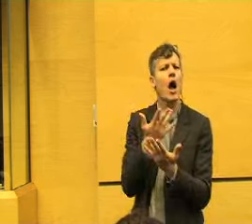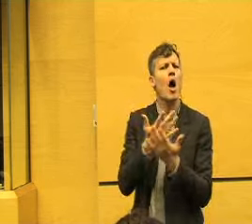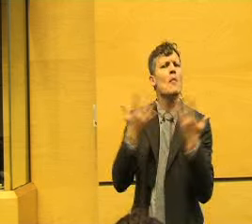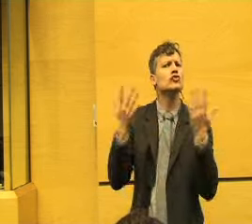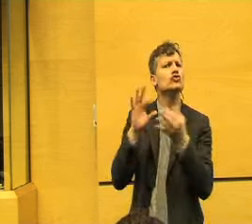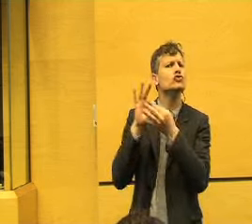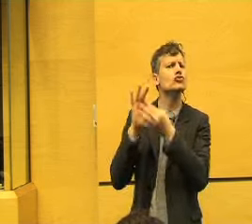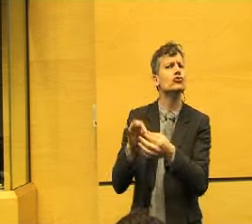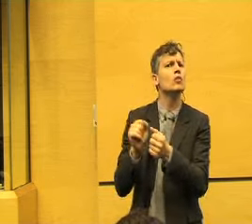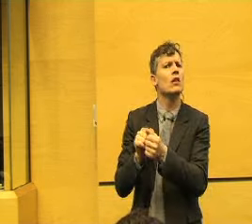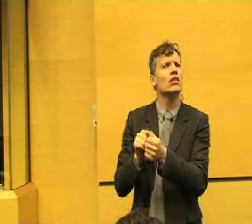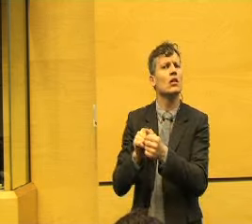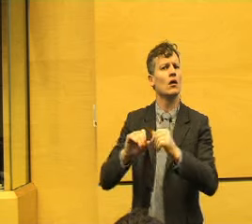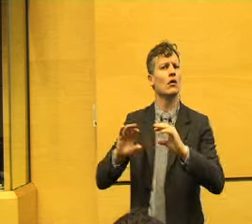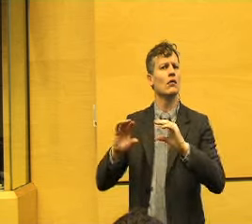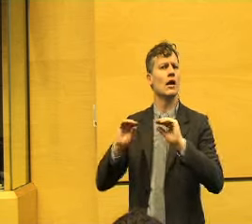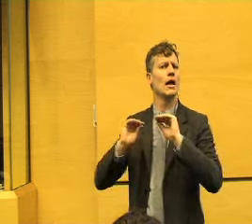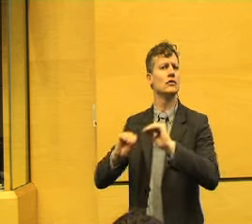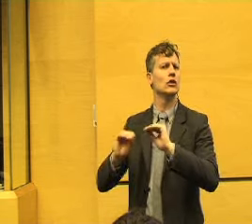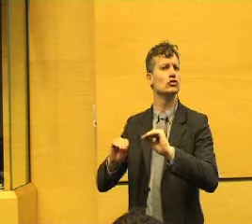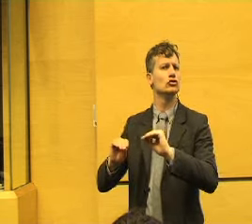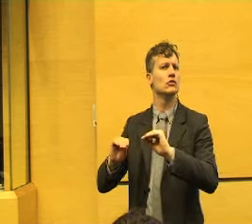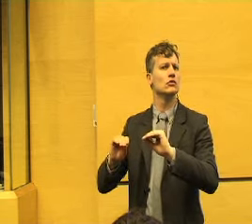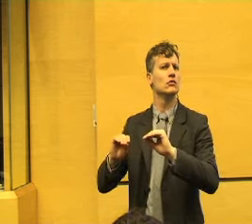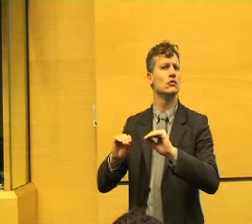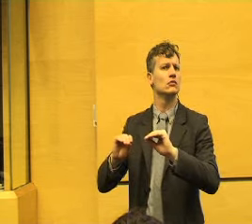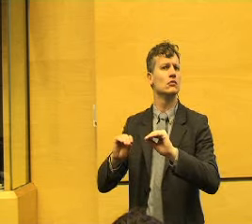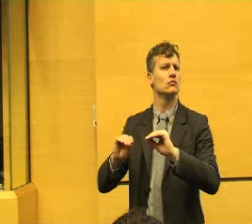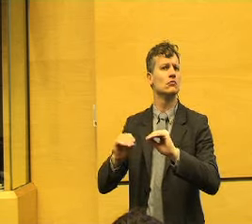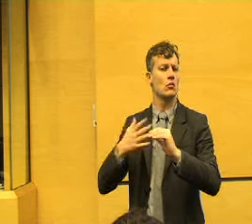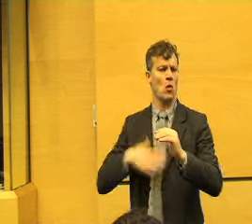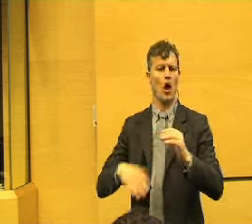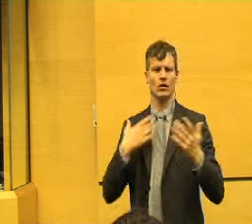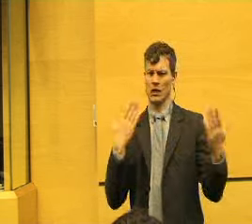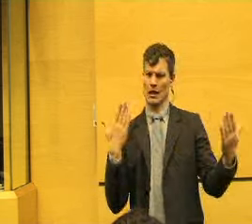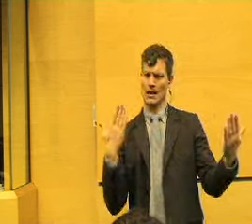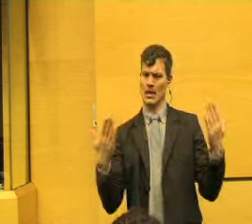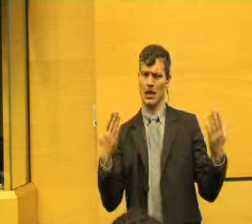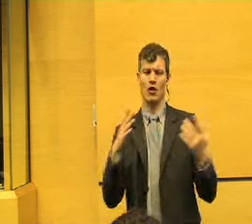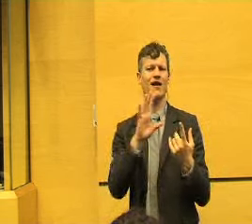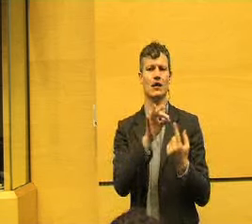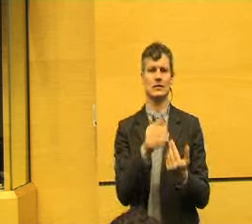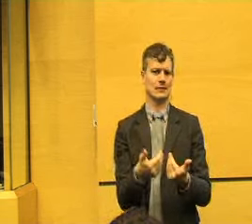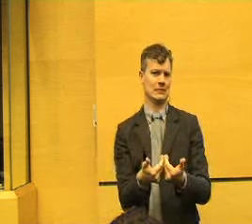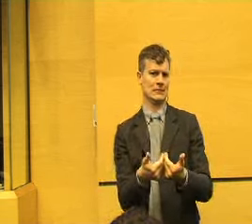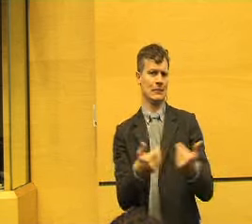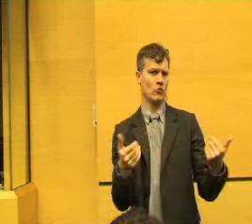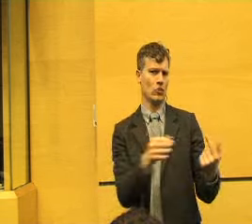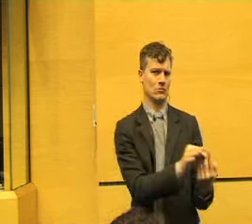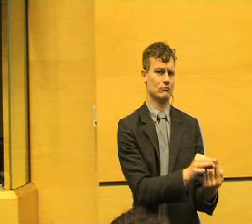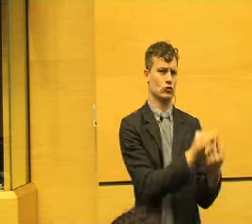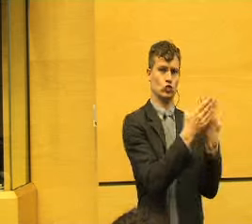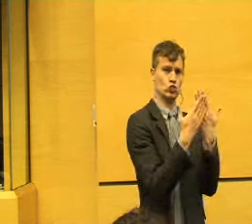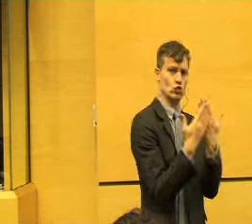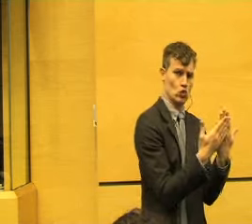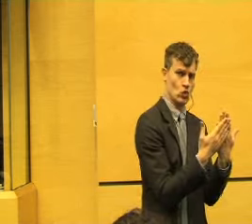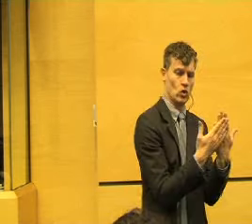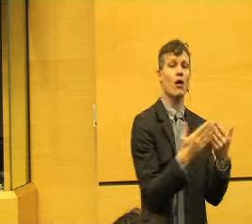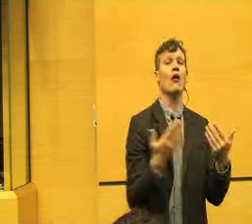compared to the budget being used to run special education school system? Thank you very much.